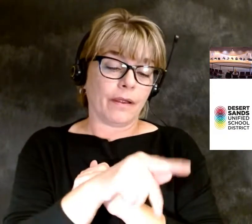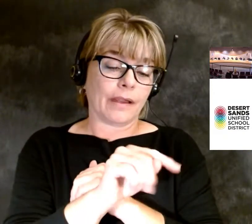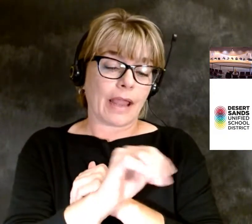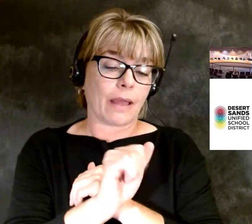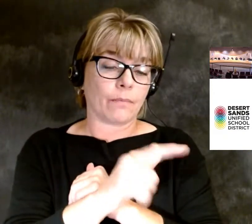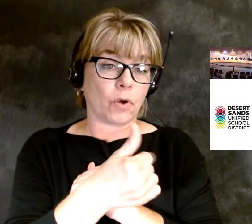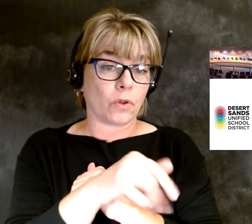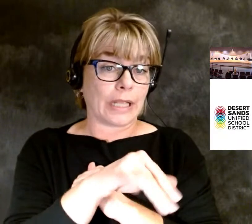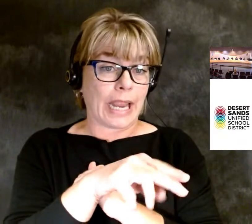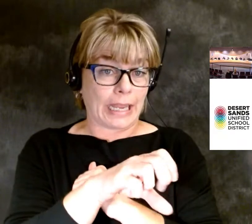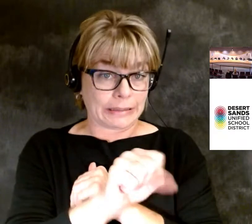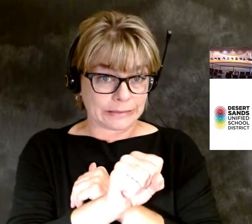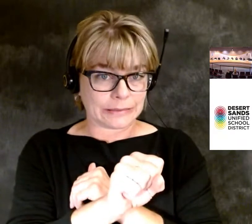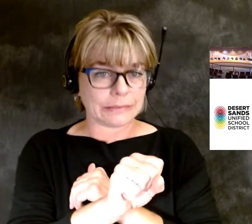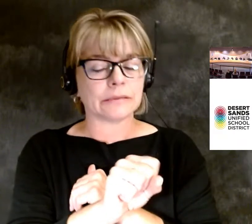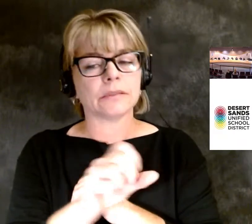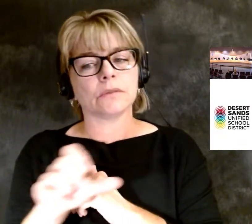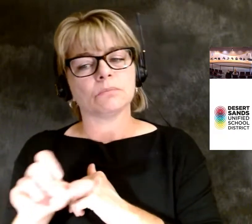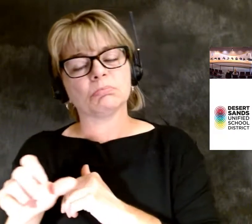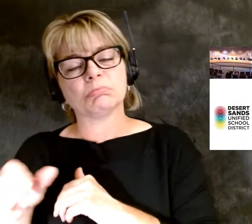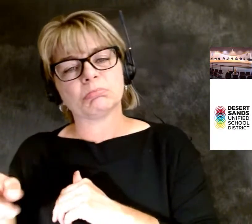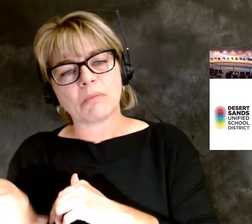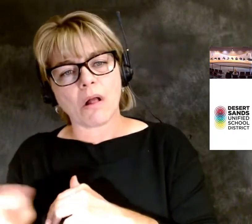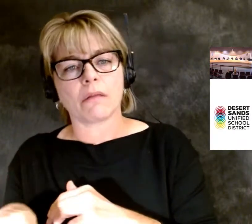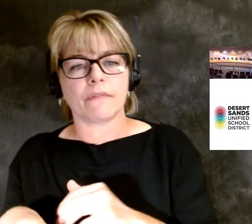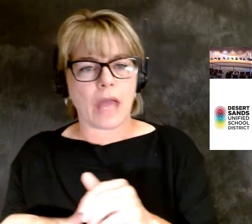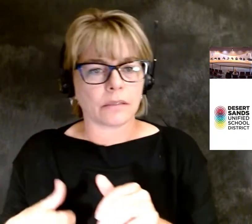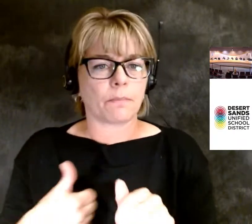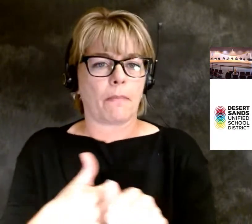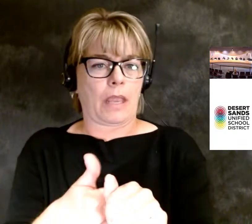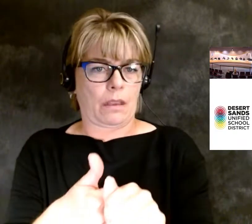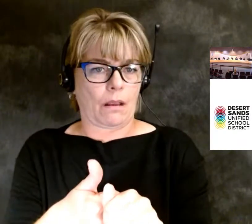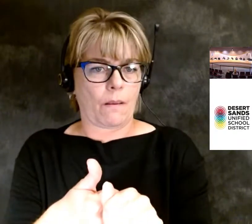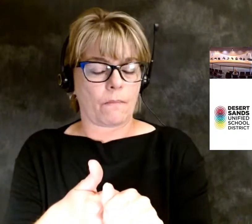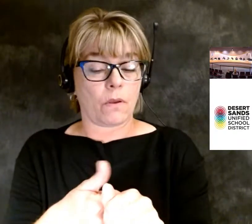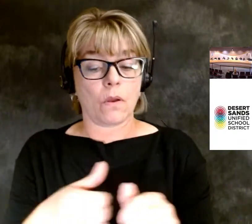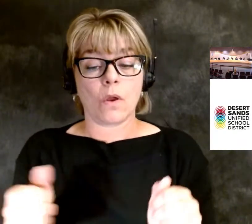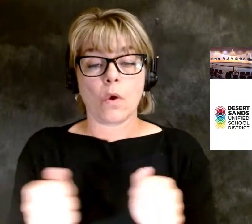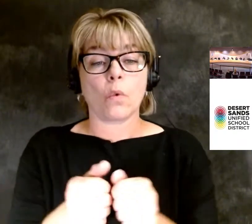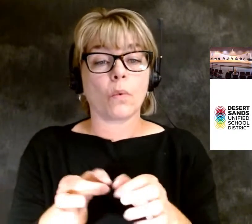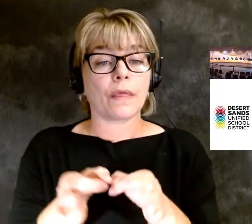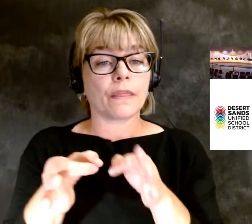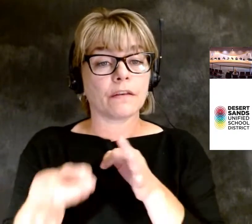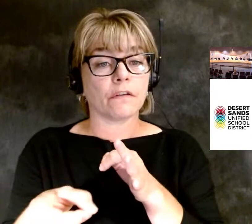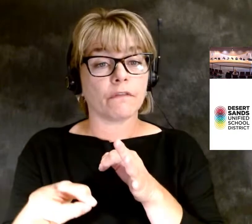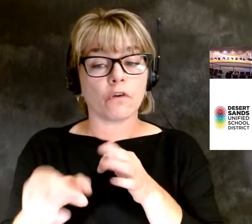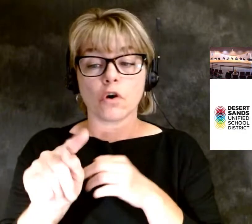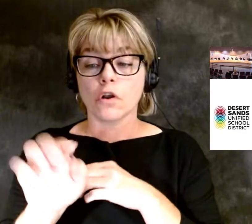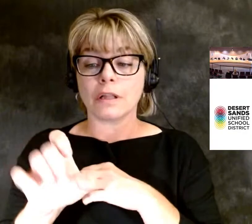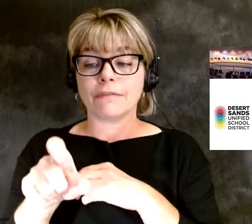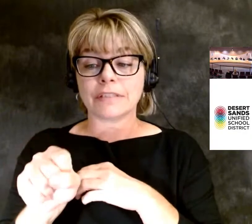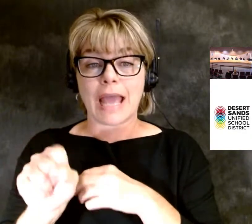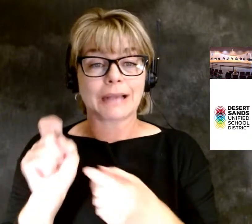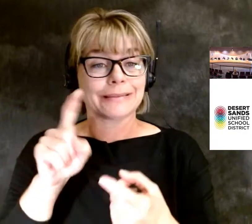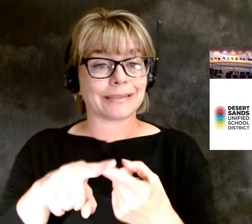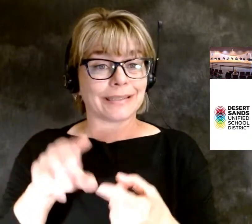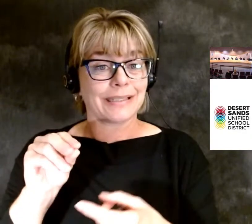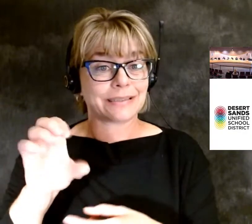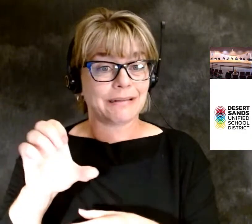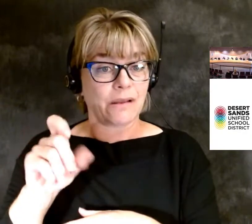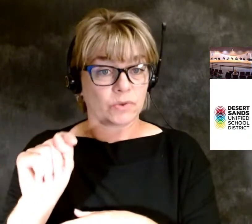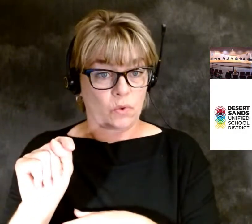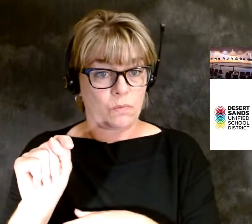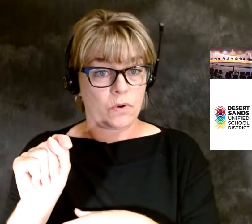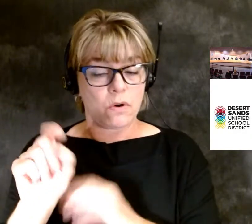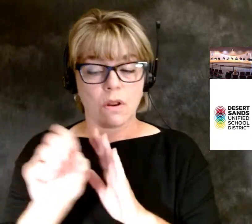With the deferral for taxes to October, the state is looking at, their budget,